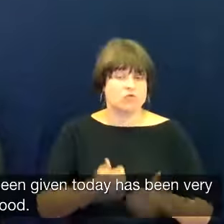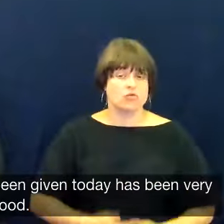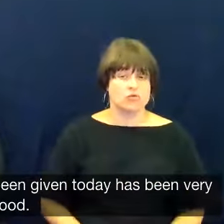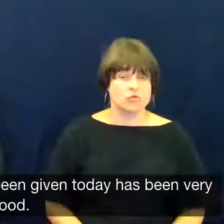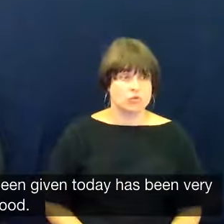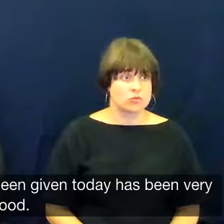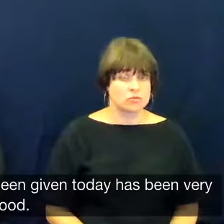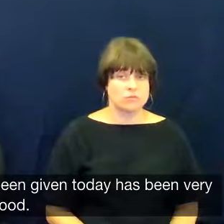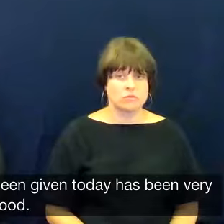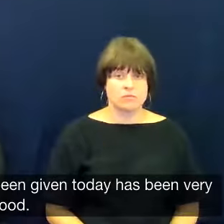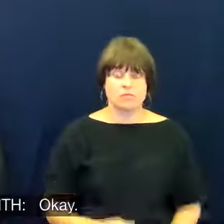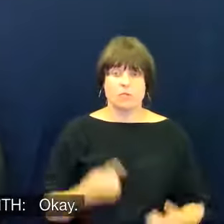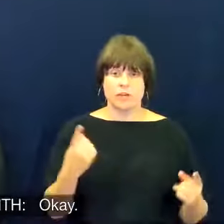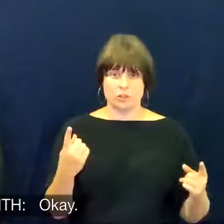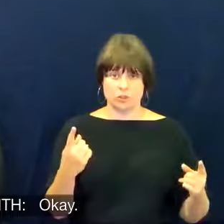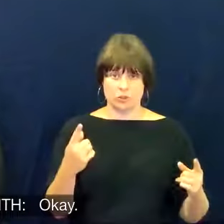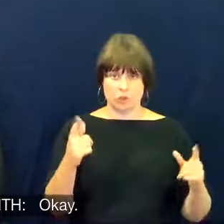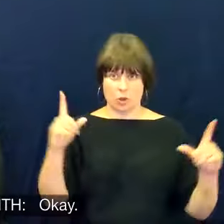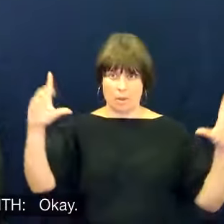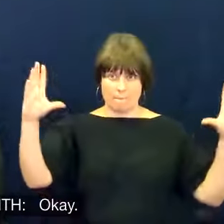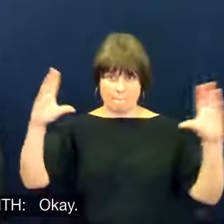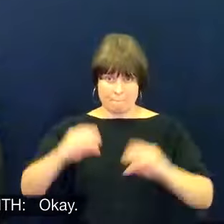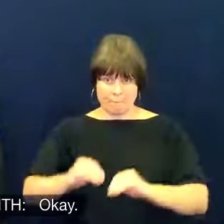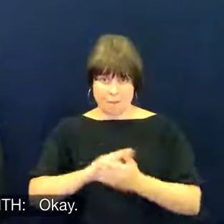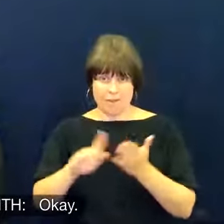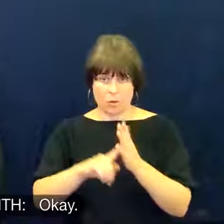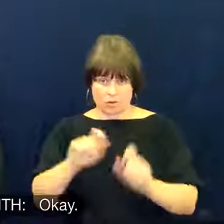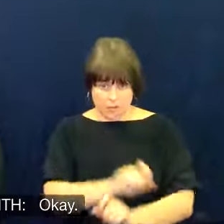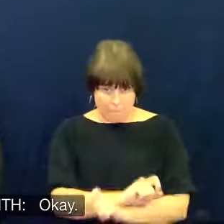Okay. Can you change it back to Pinos, perhaps?